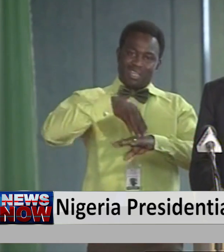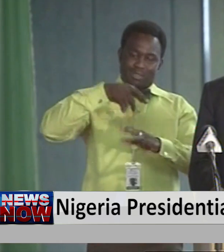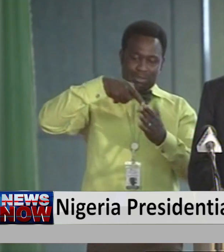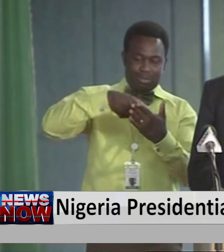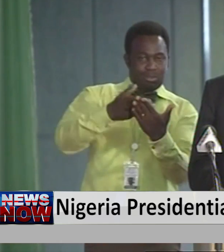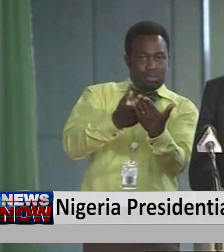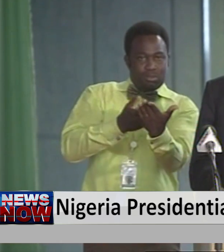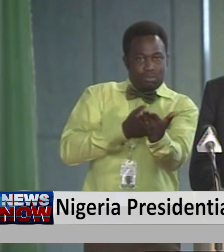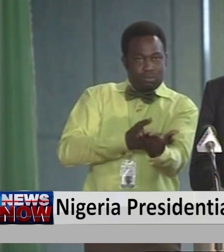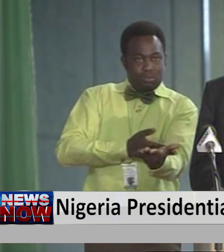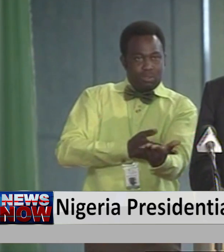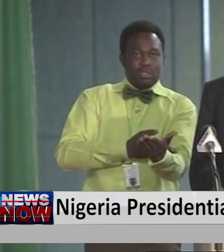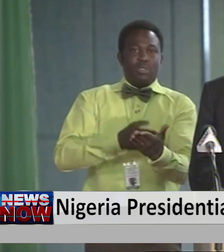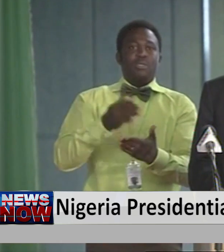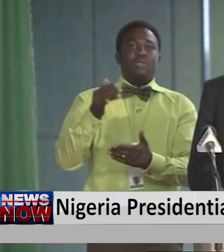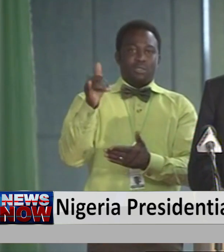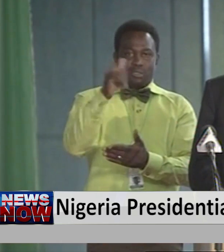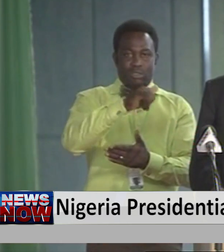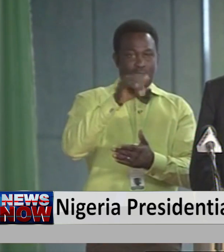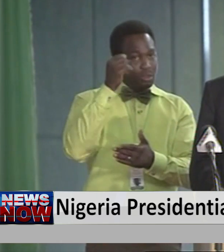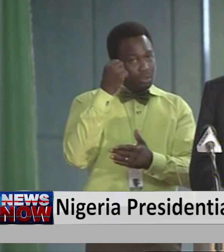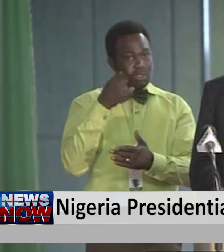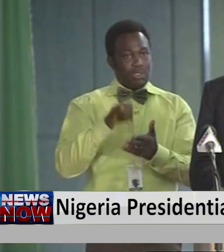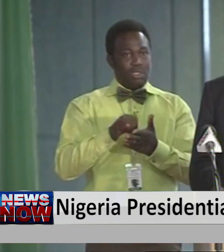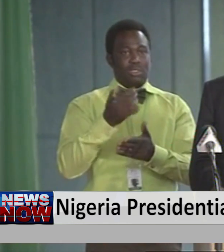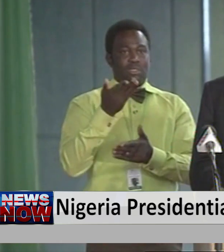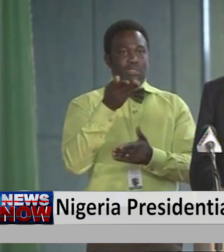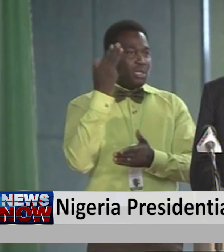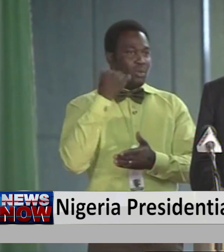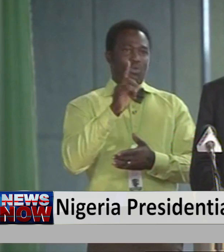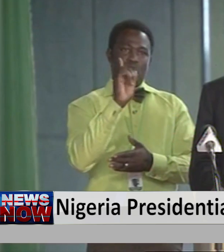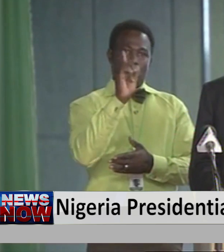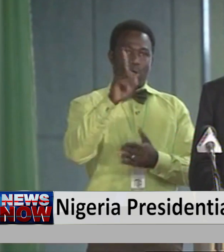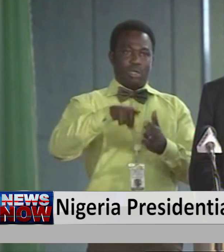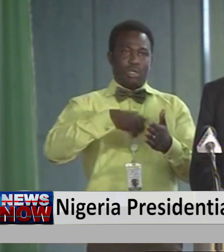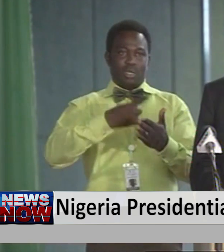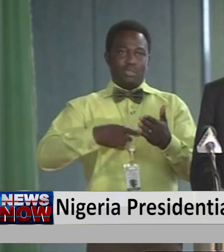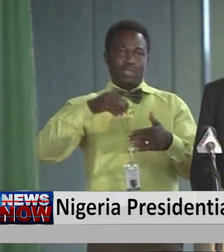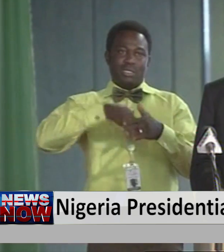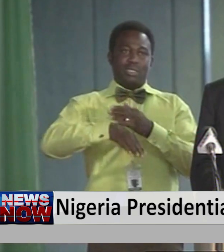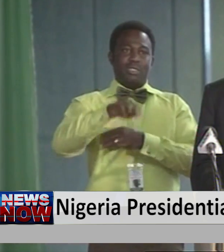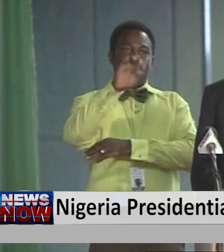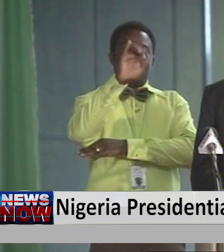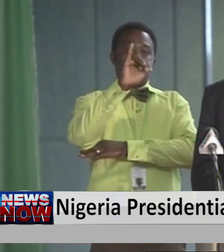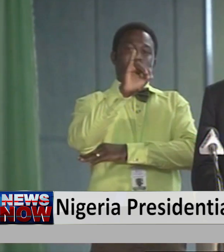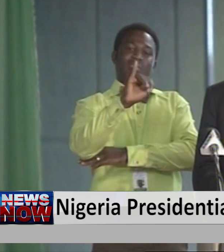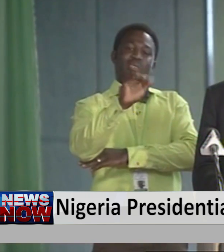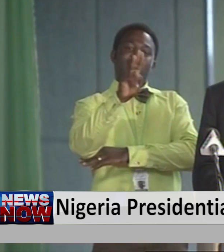morning, we understand there was one cancellation in Imeko